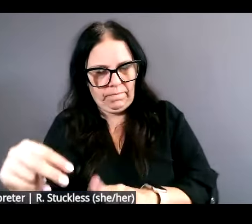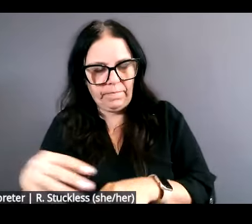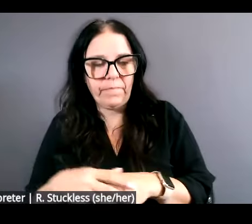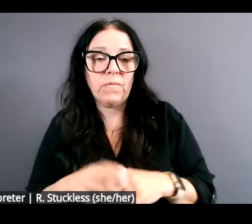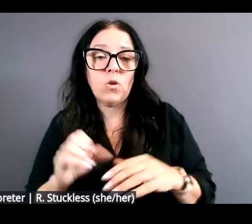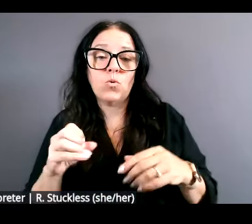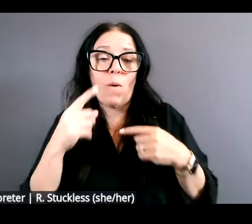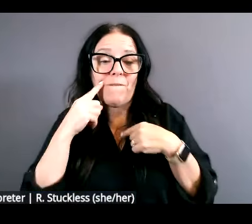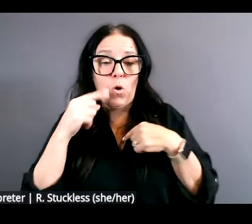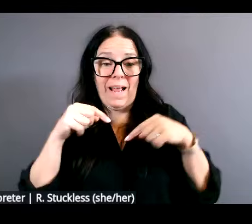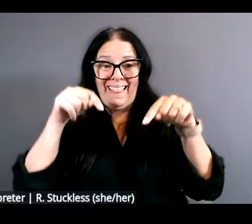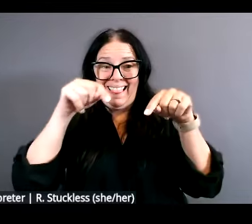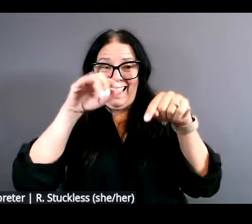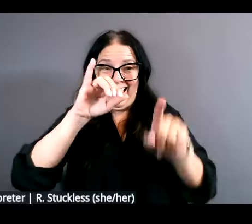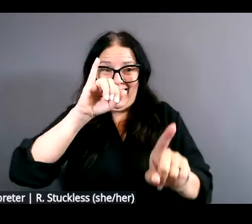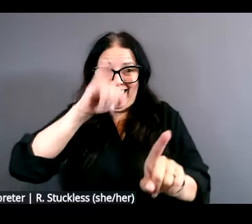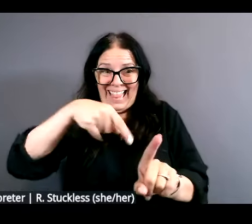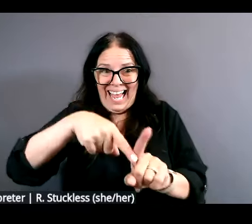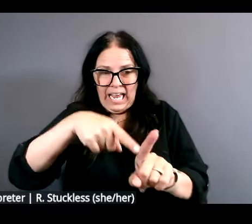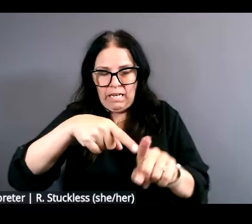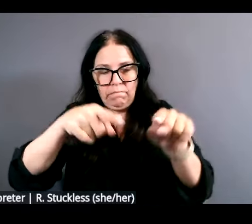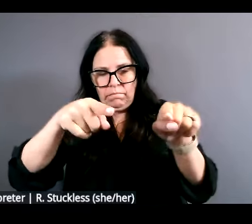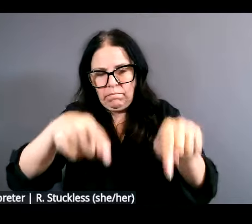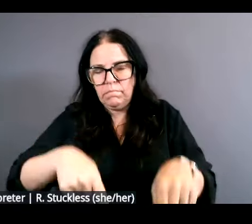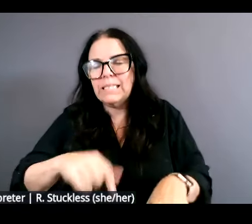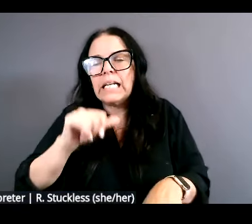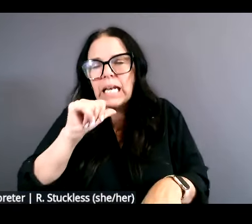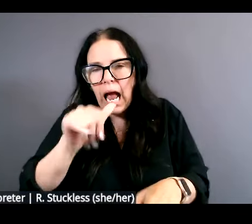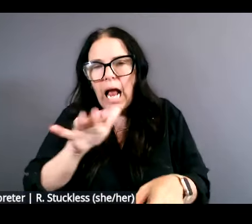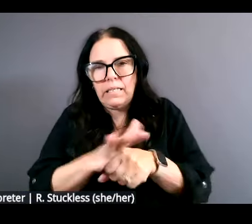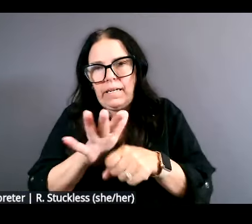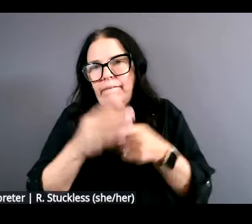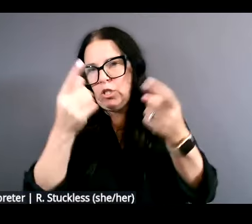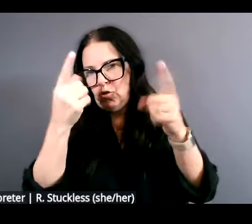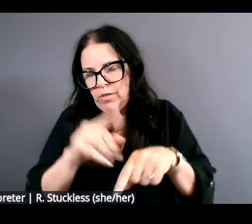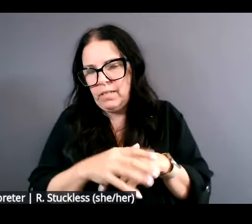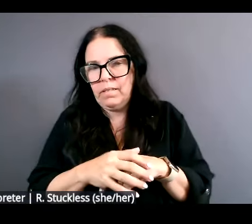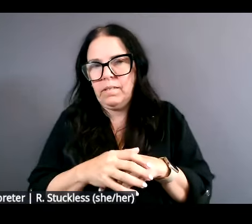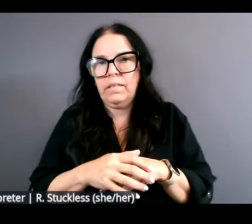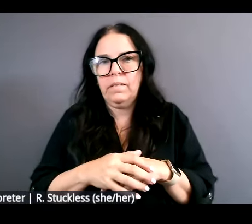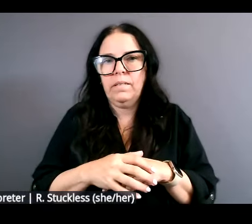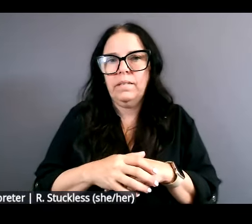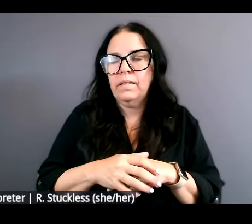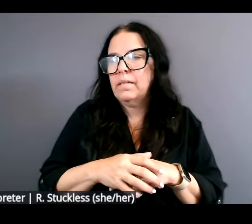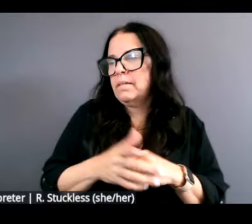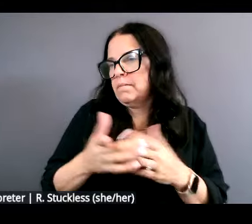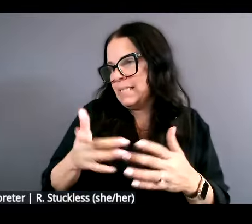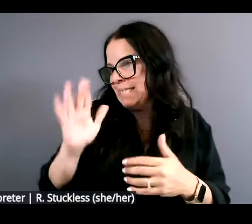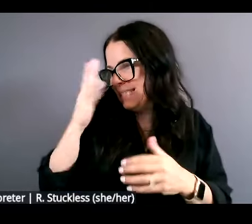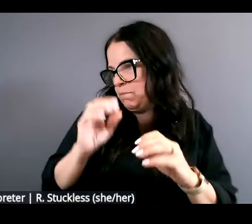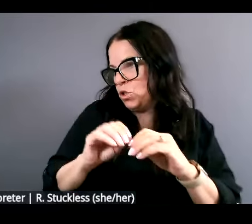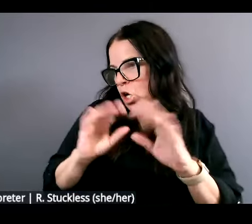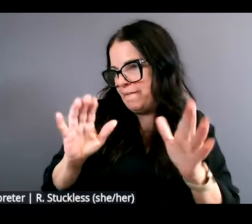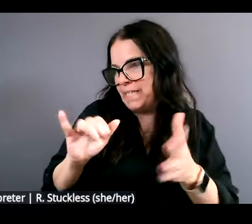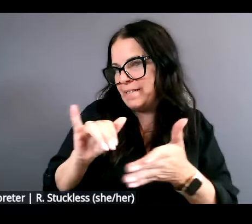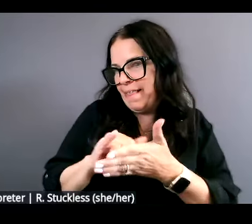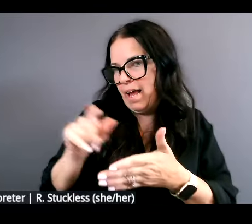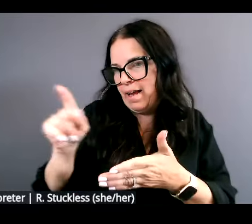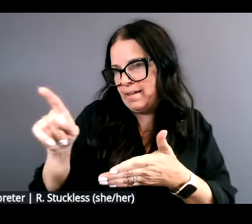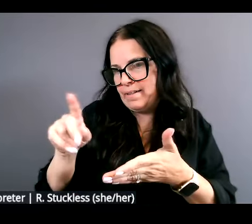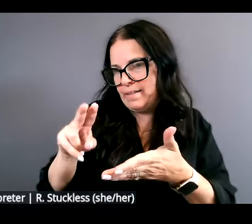signatures do not sufficiently agree at all. And it seems it's obvious that the campaign understood that, and for whatever reason, they filled his signature